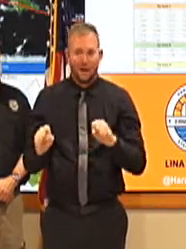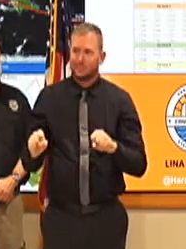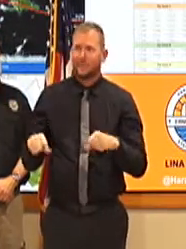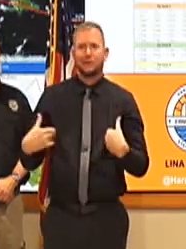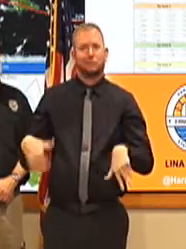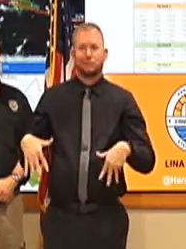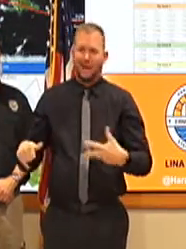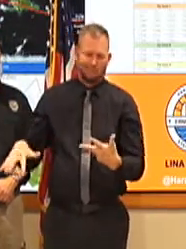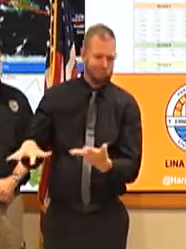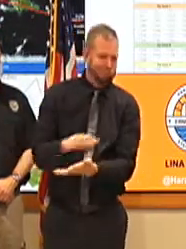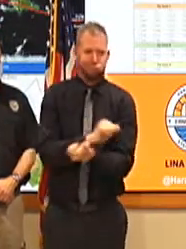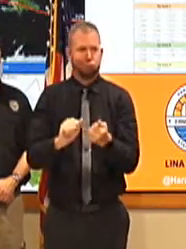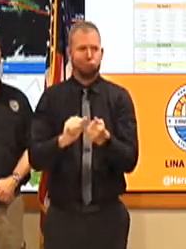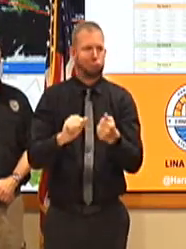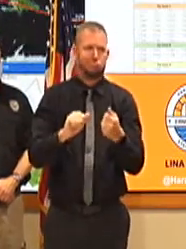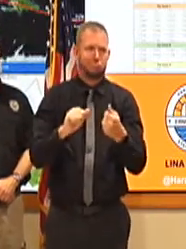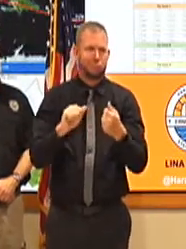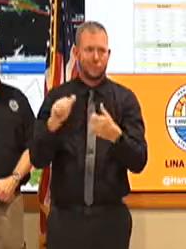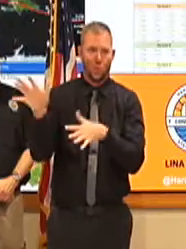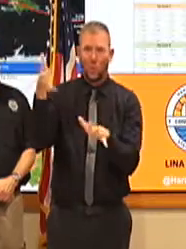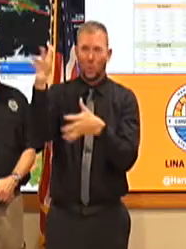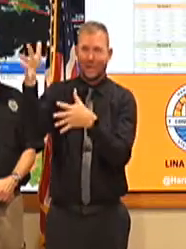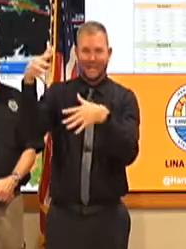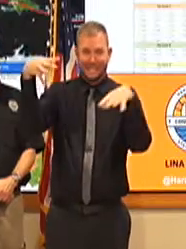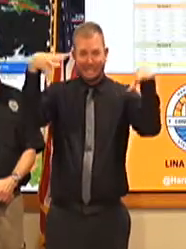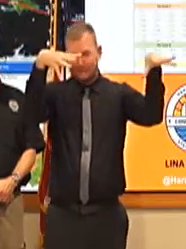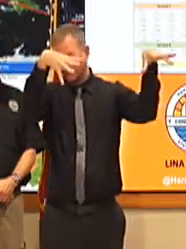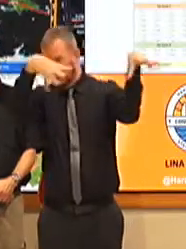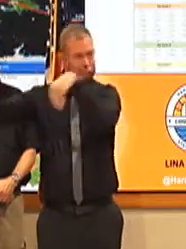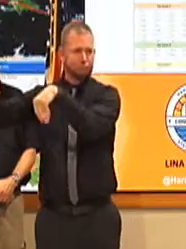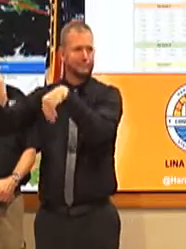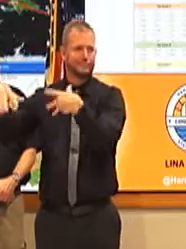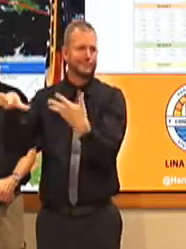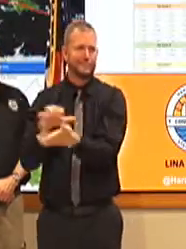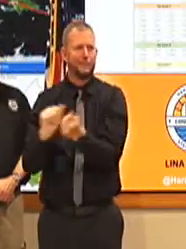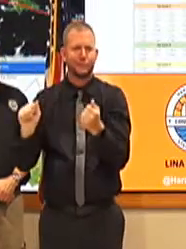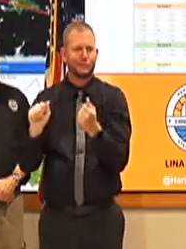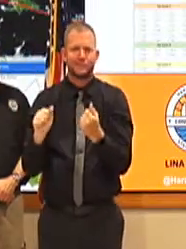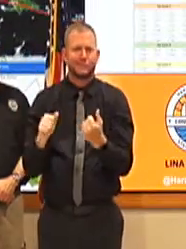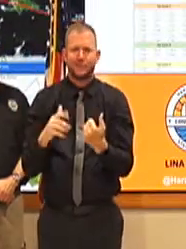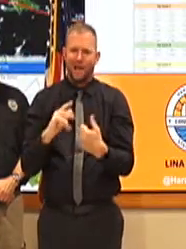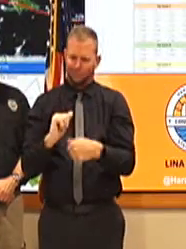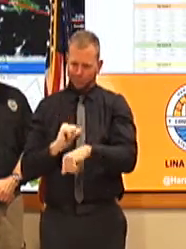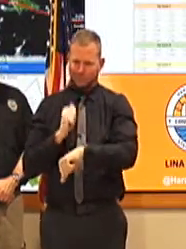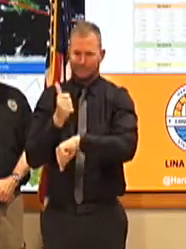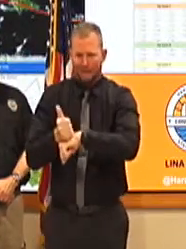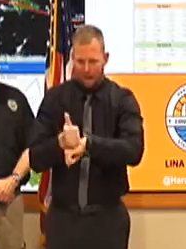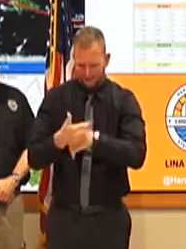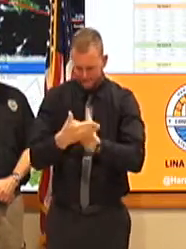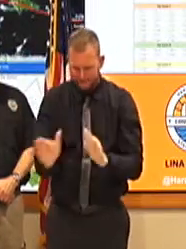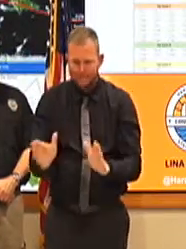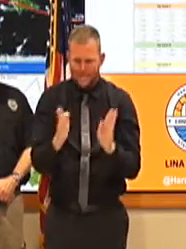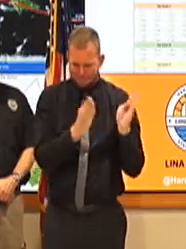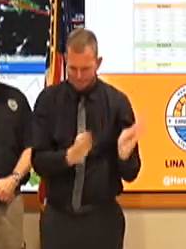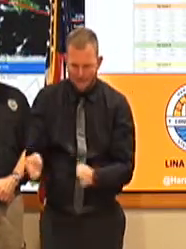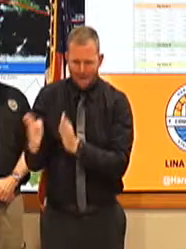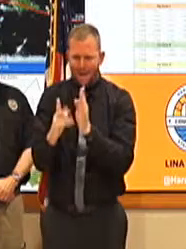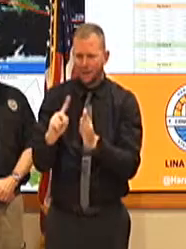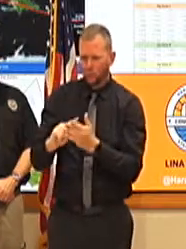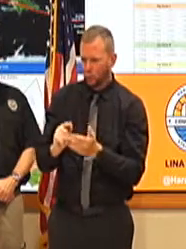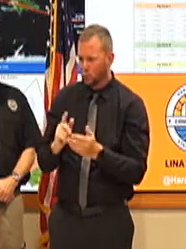we're coordinating with the state. We have staging areas. We have materials to be able to support the folks who are most vulnerable, to be able to support folks